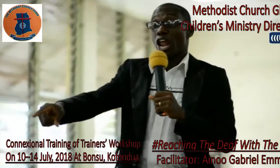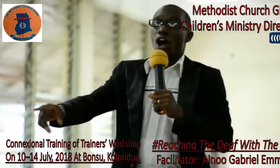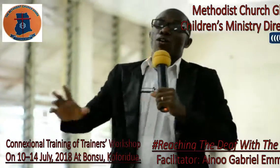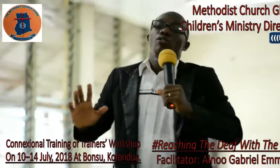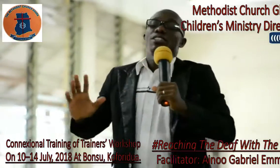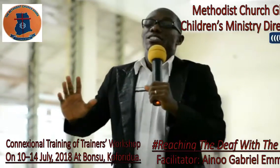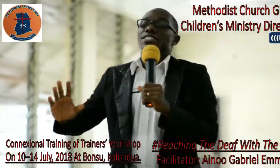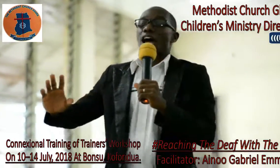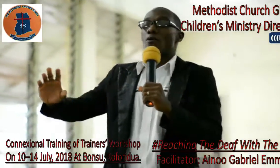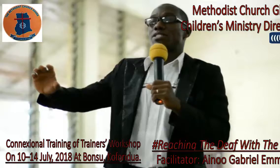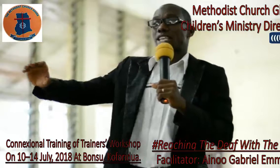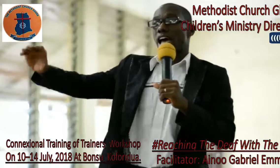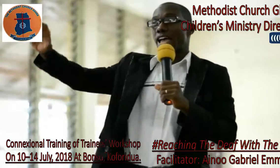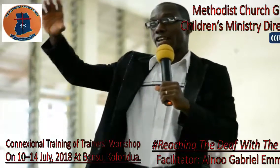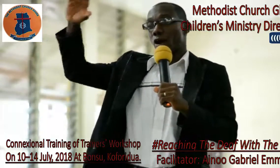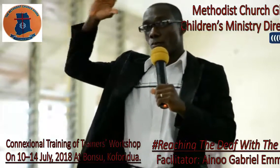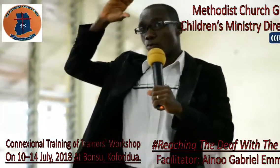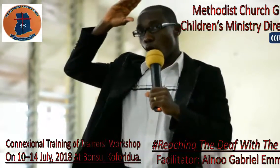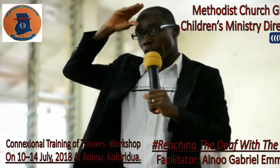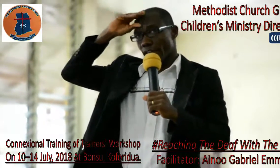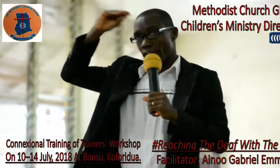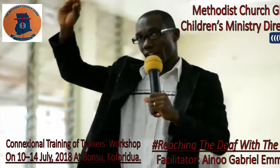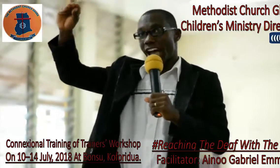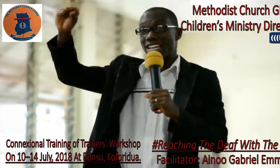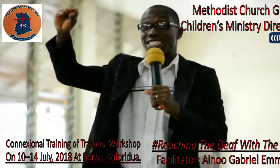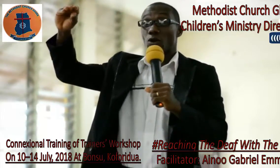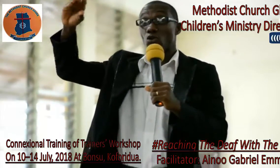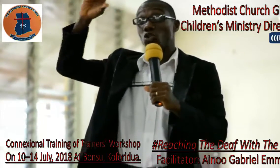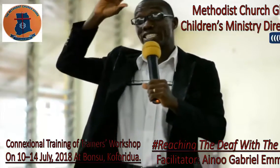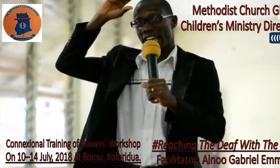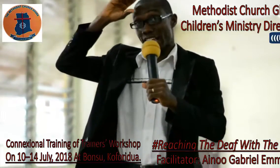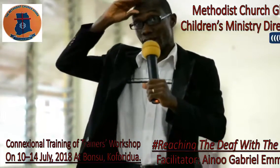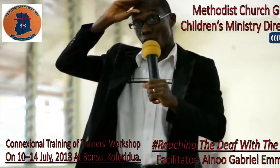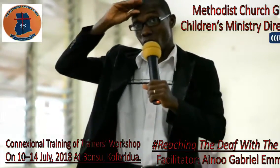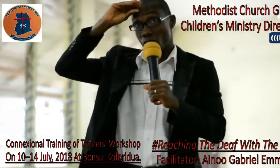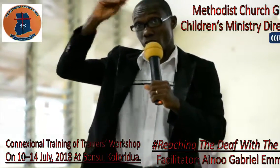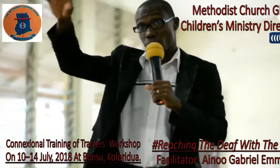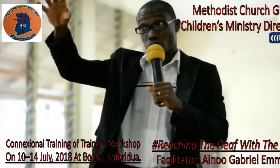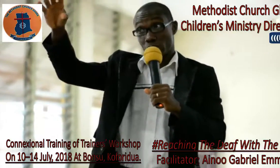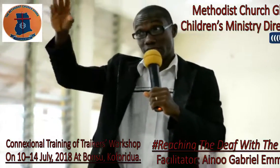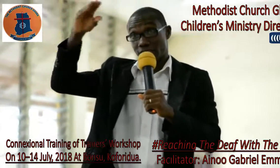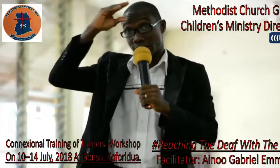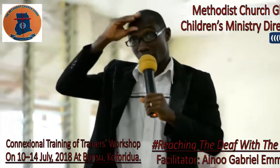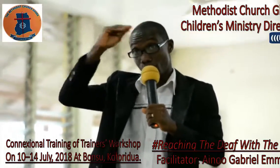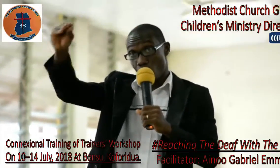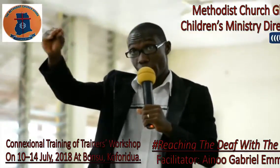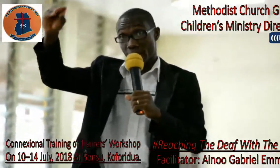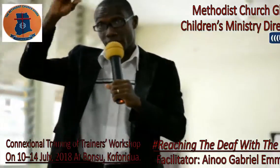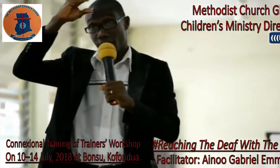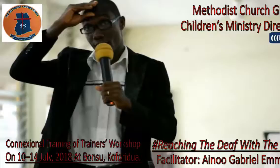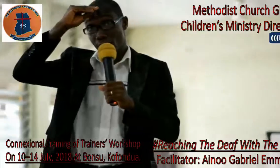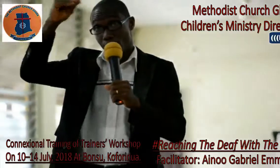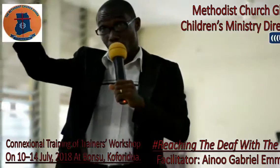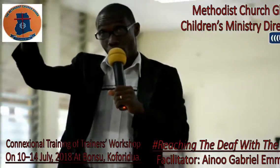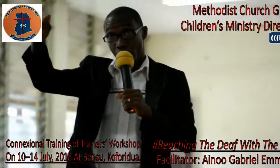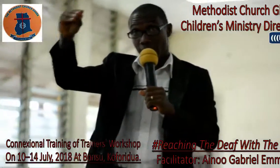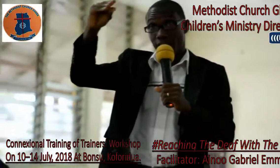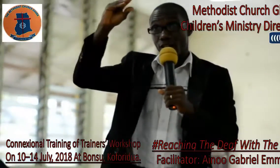Now, this is how we sign boy. I say teacher. So this is boy.